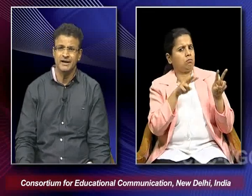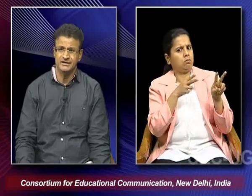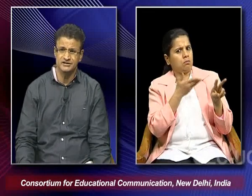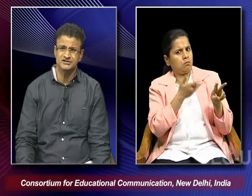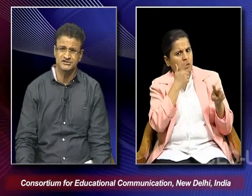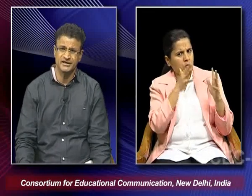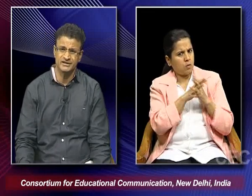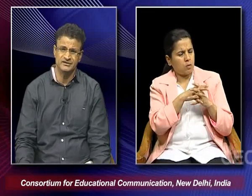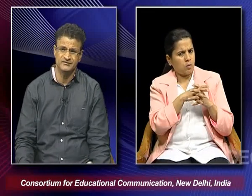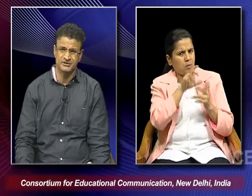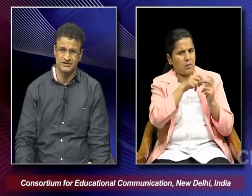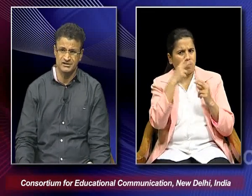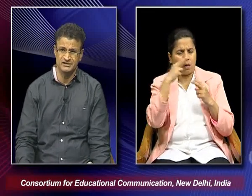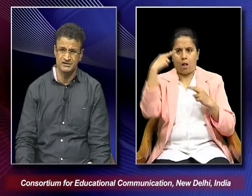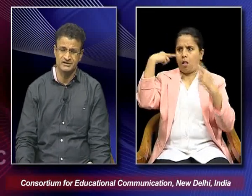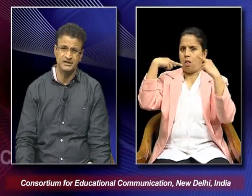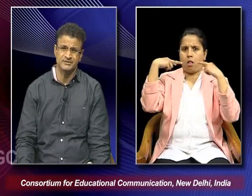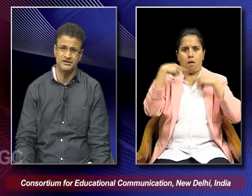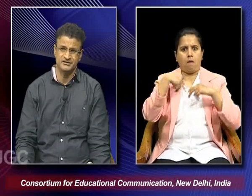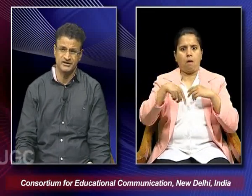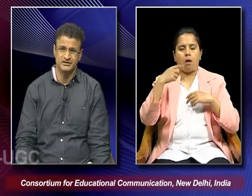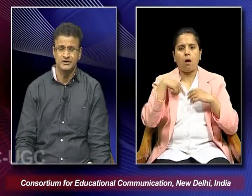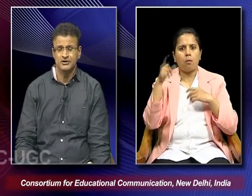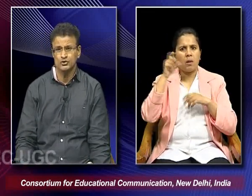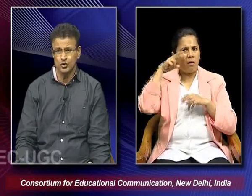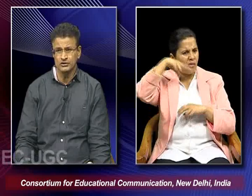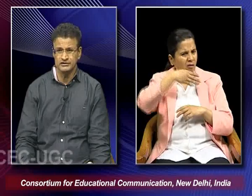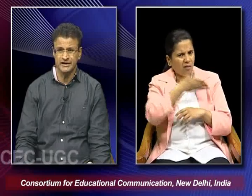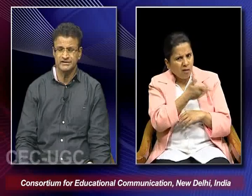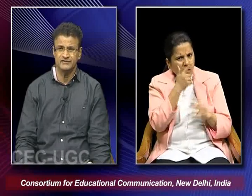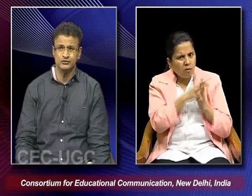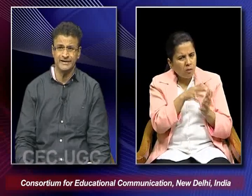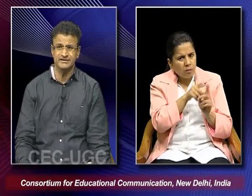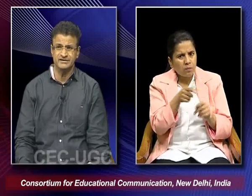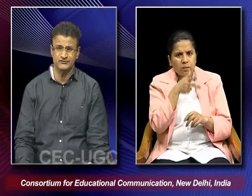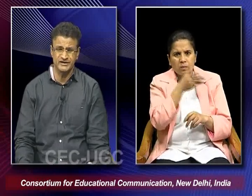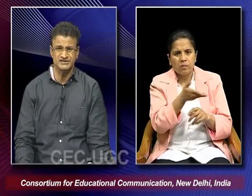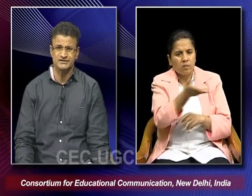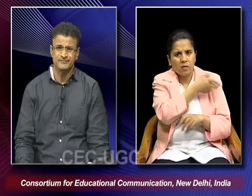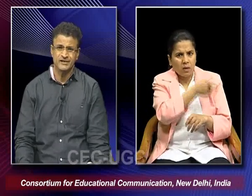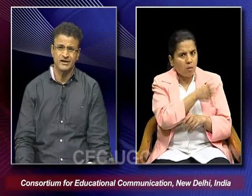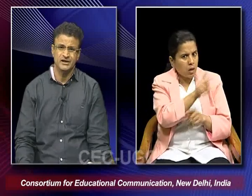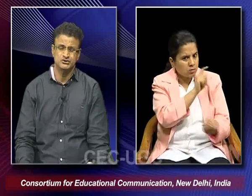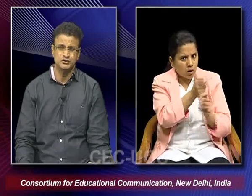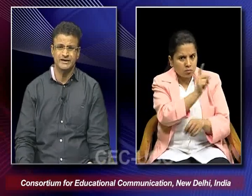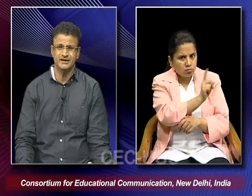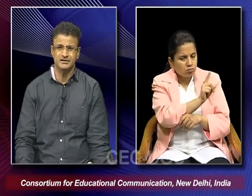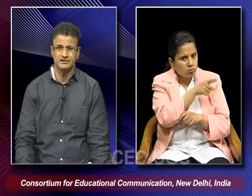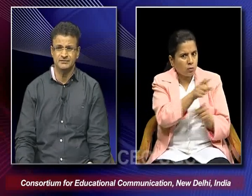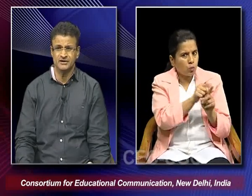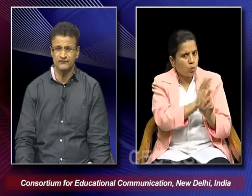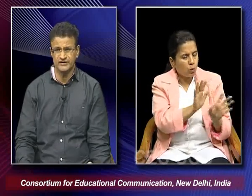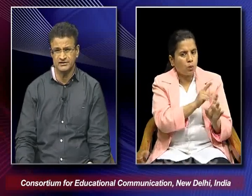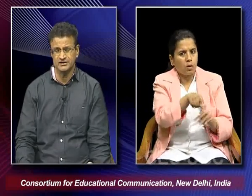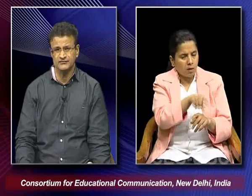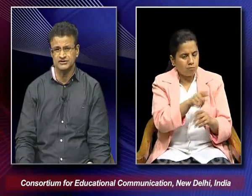by others, and the women, they are being in a way told that they have to mend their ways so that they